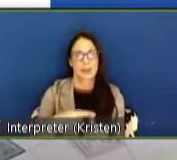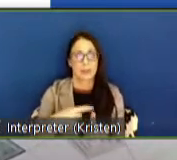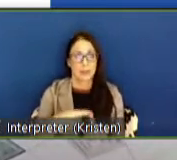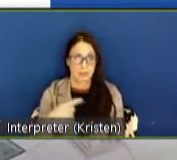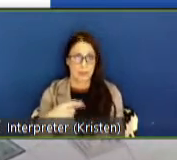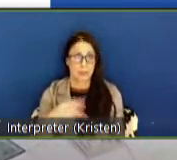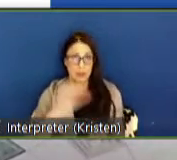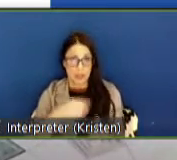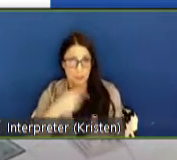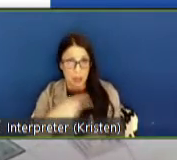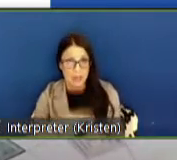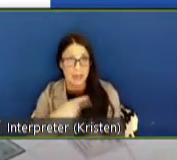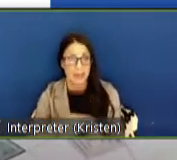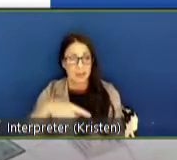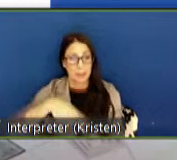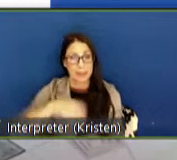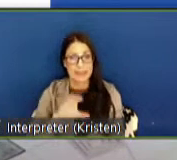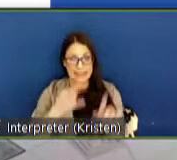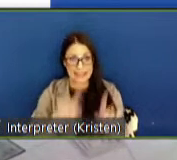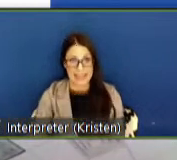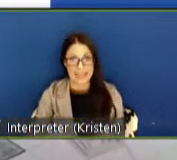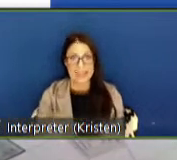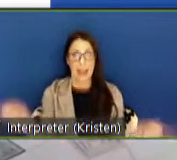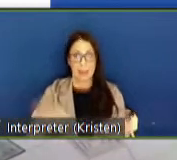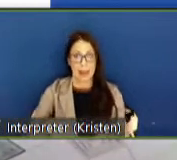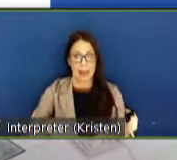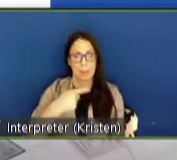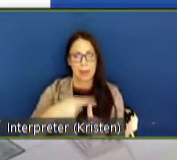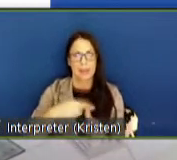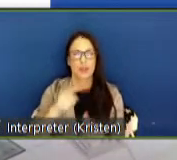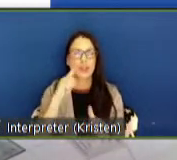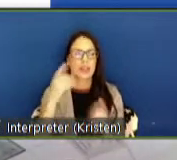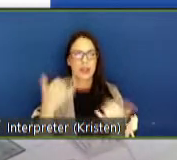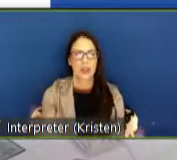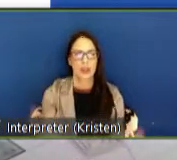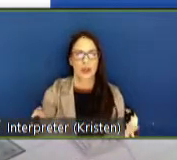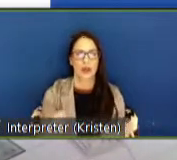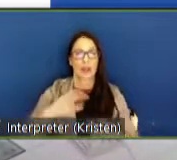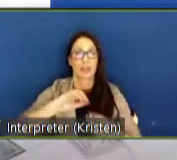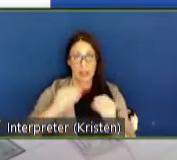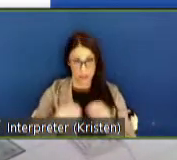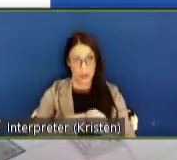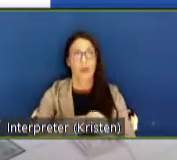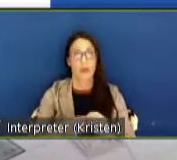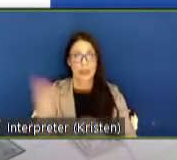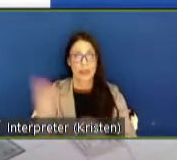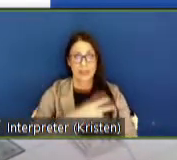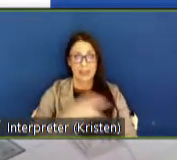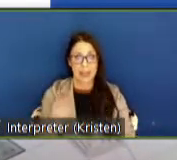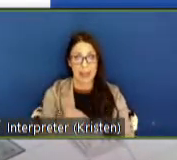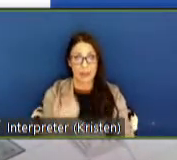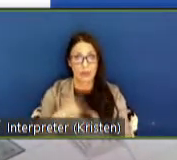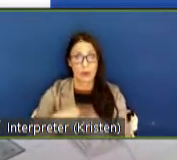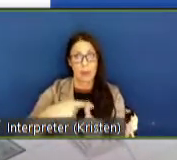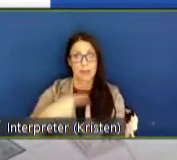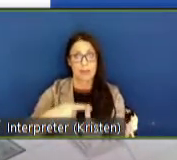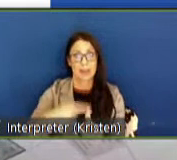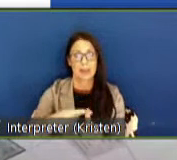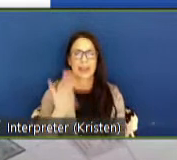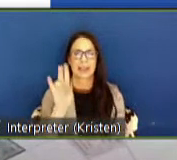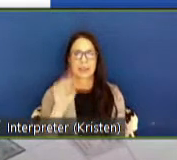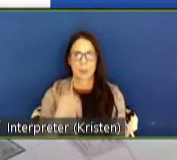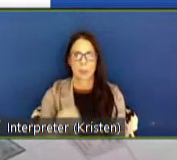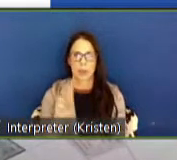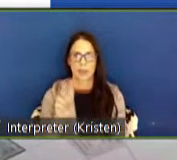state that come back positive. You'll see that the current value, the 7-day average value for percent positivity is